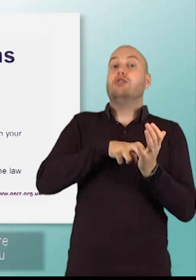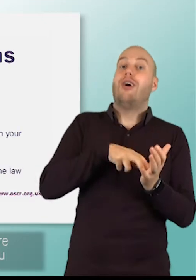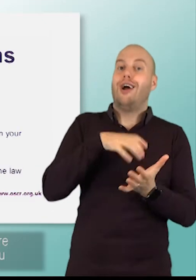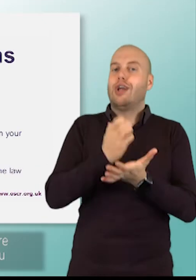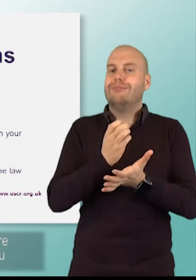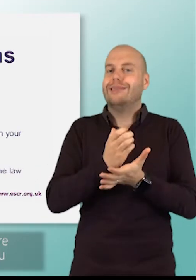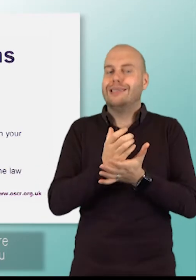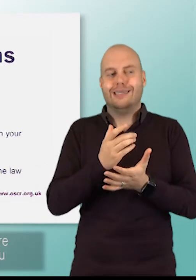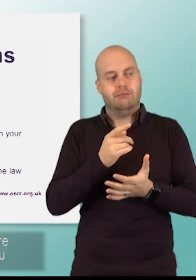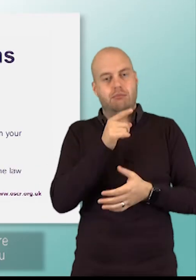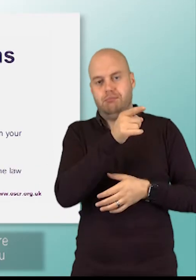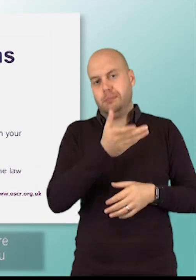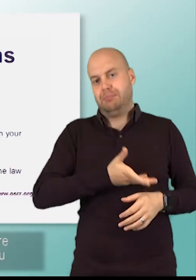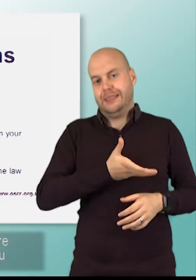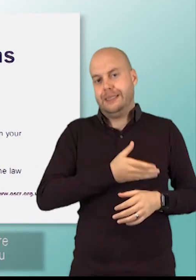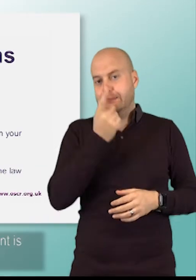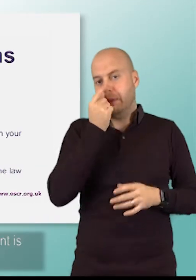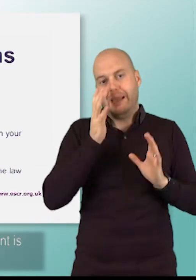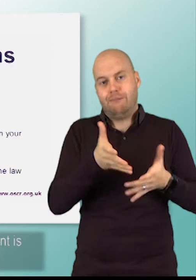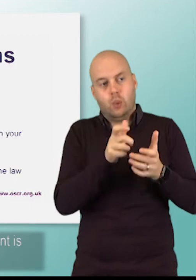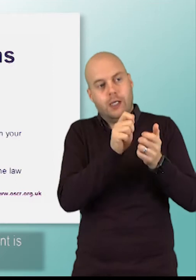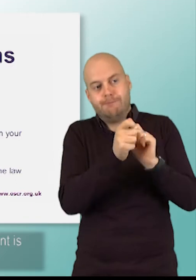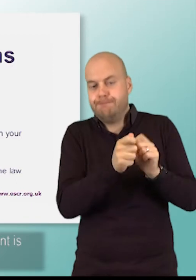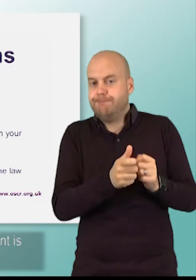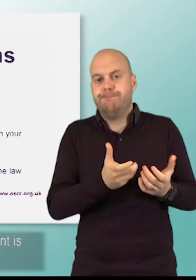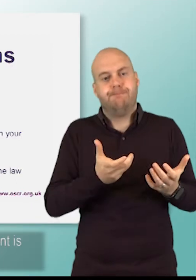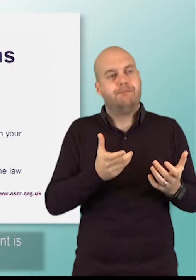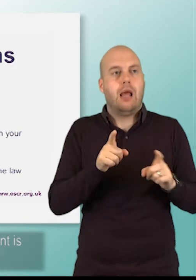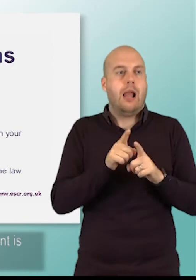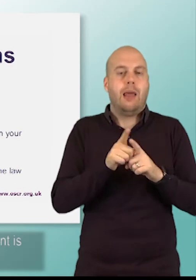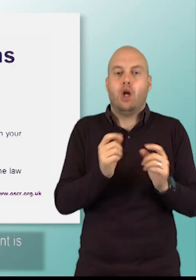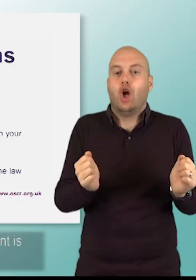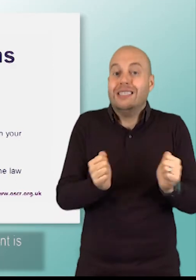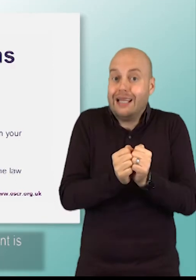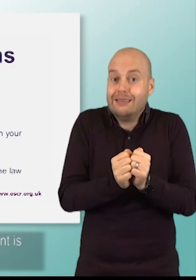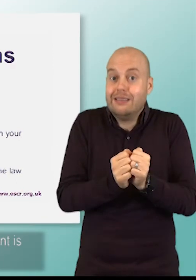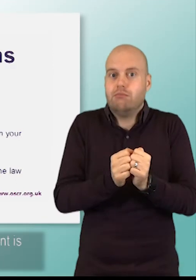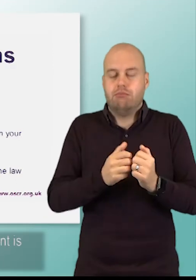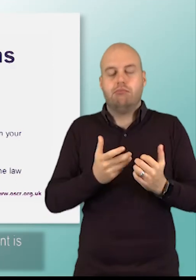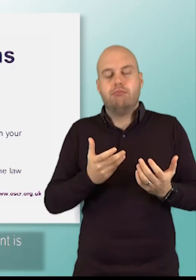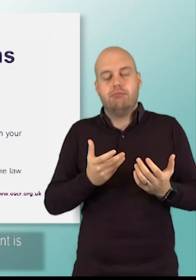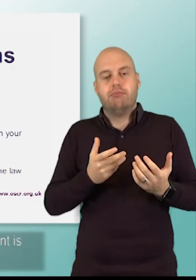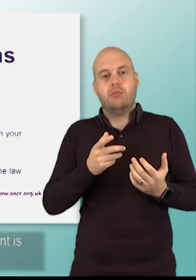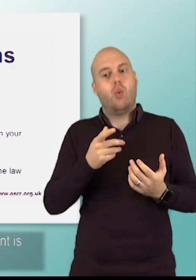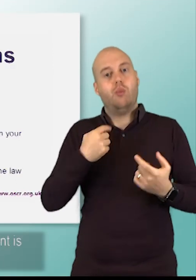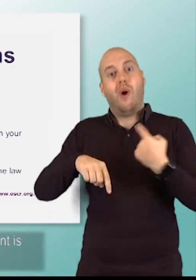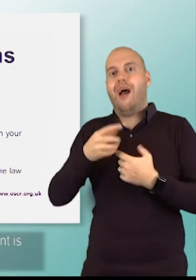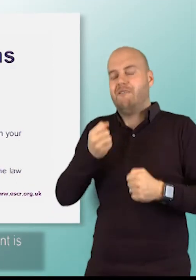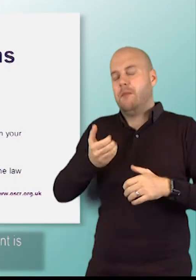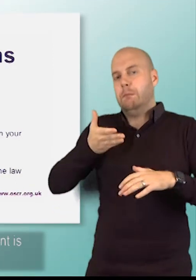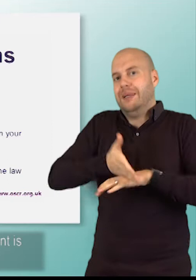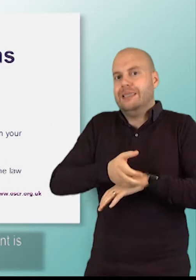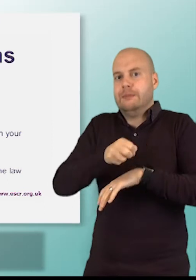registered as a charity, there's certain changes you might want to make for which the regulator's consent is required. So we've got quite a